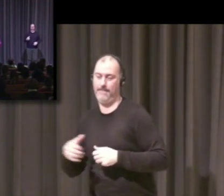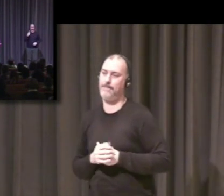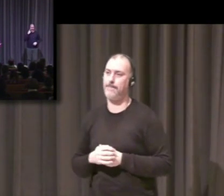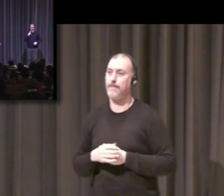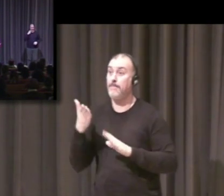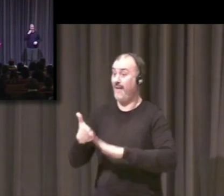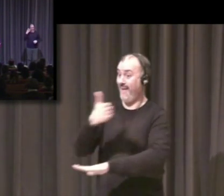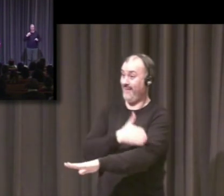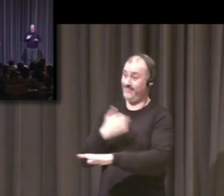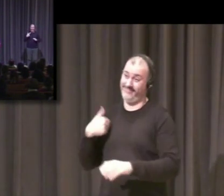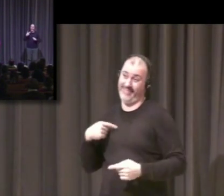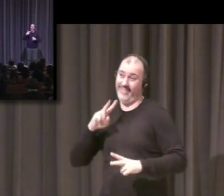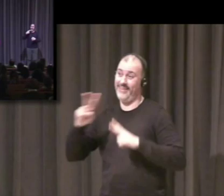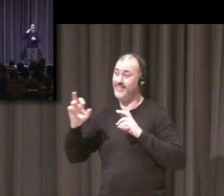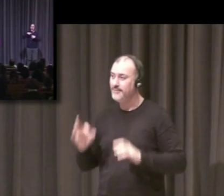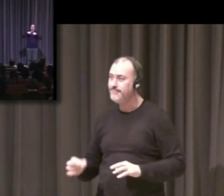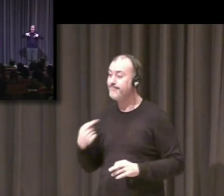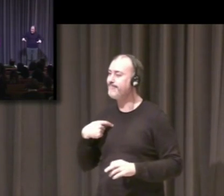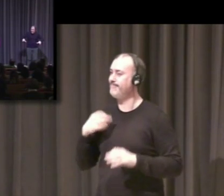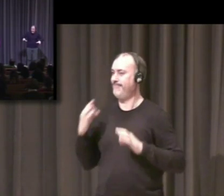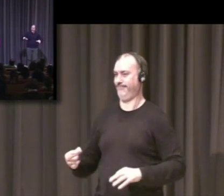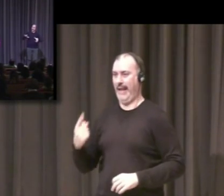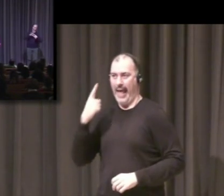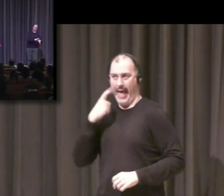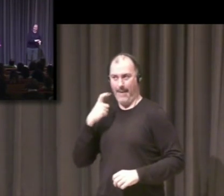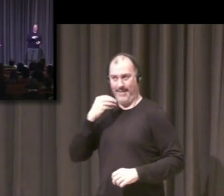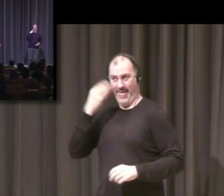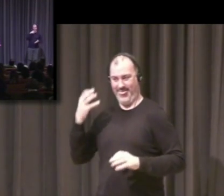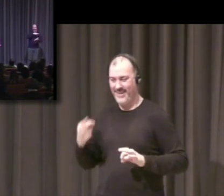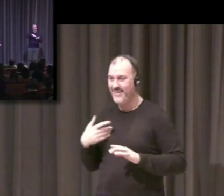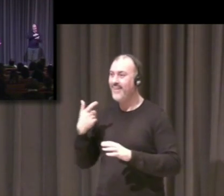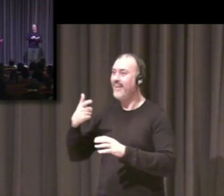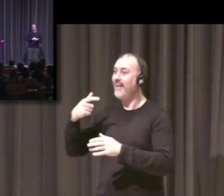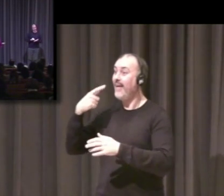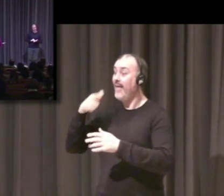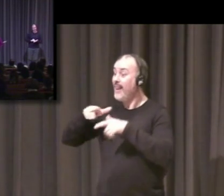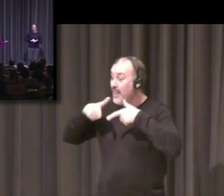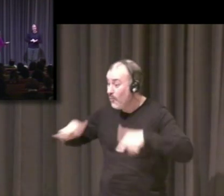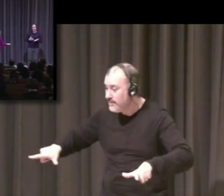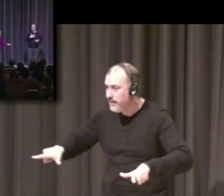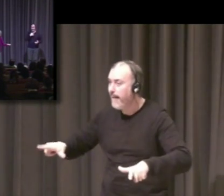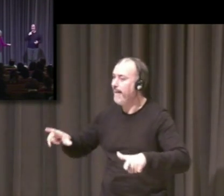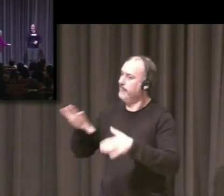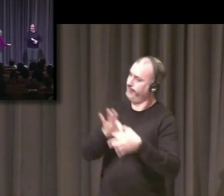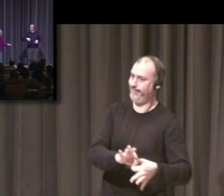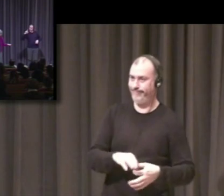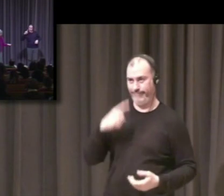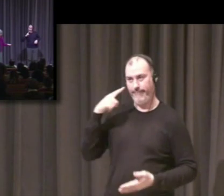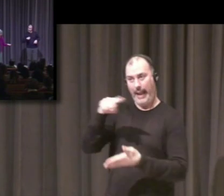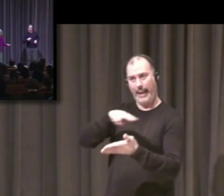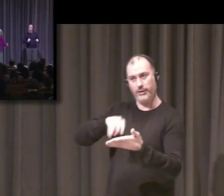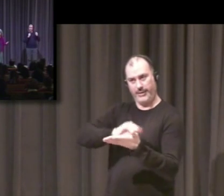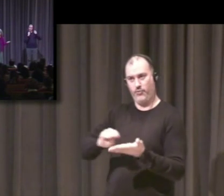deaf children, the best signers are the best readers.